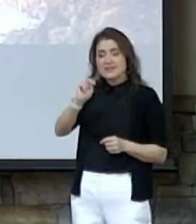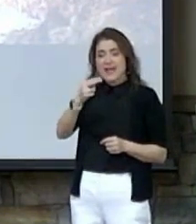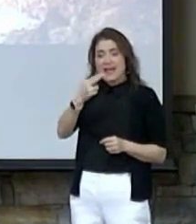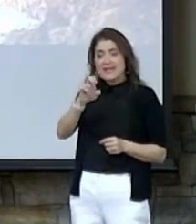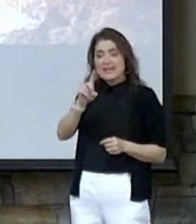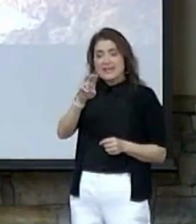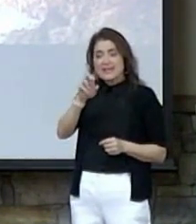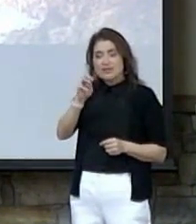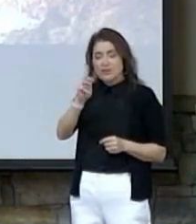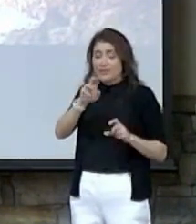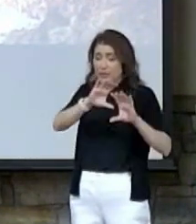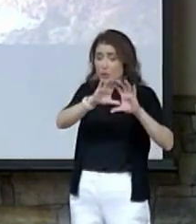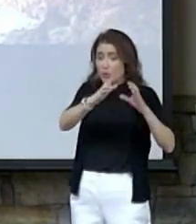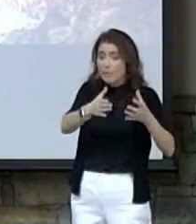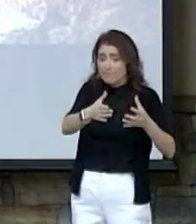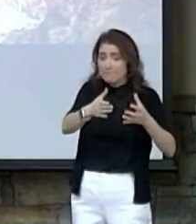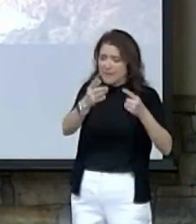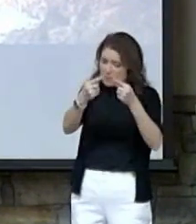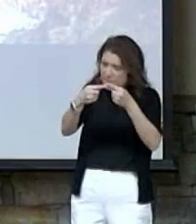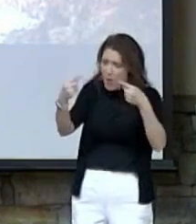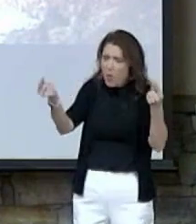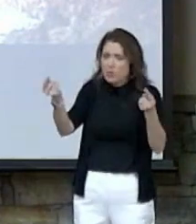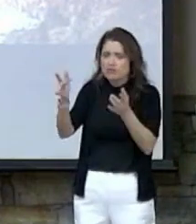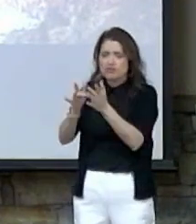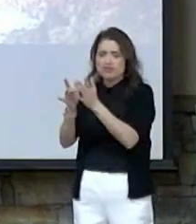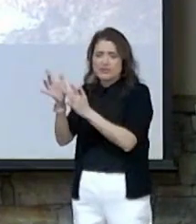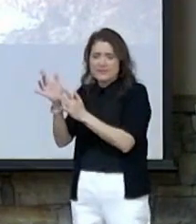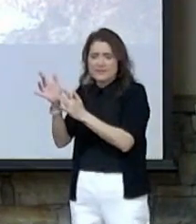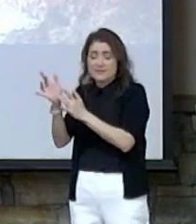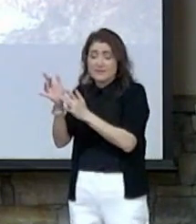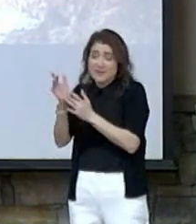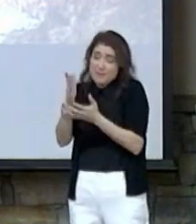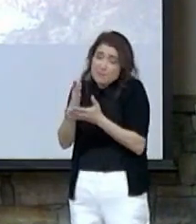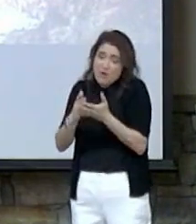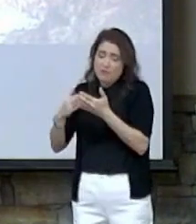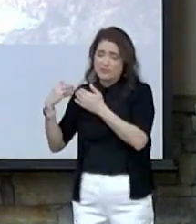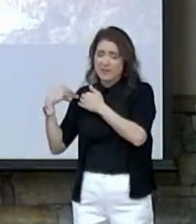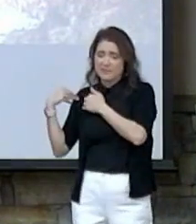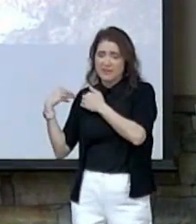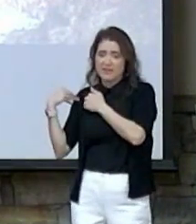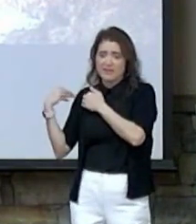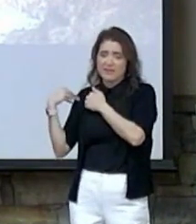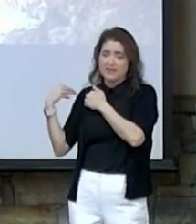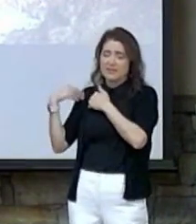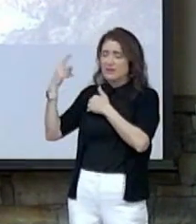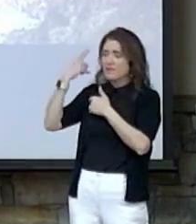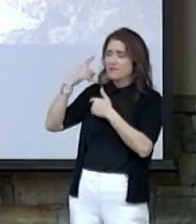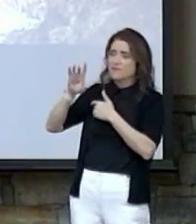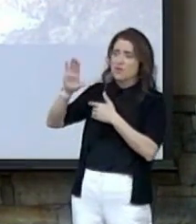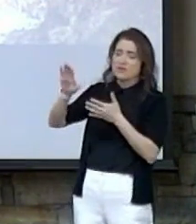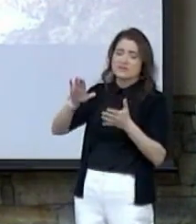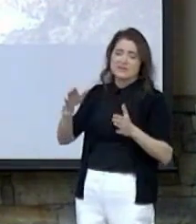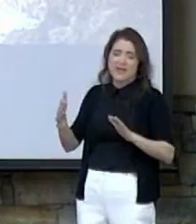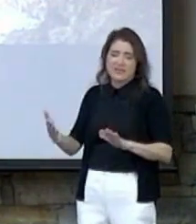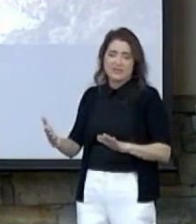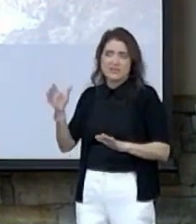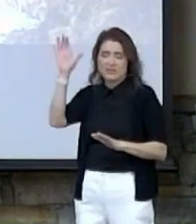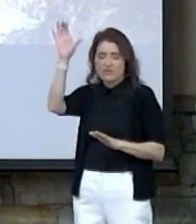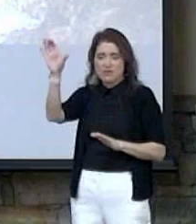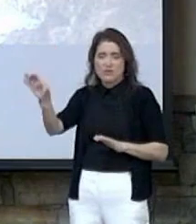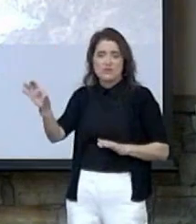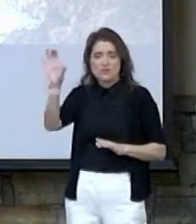group that was opposed to Jesus and in part responsible for the very death that he endured on the